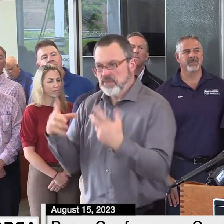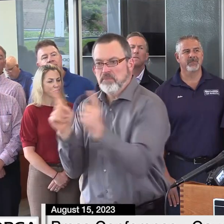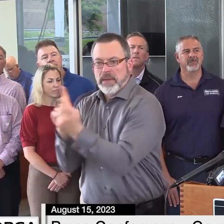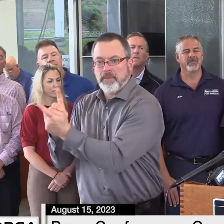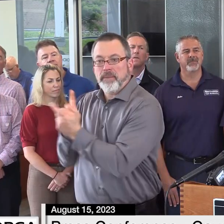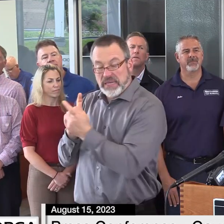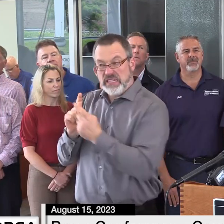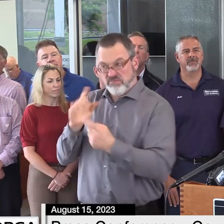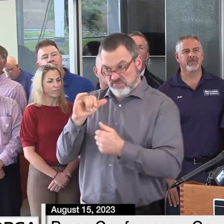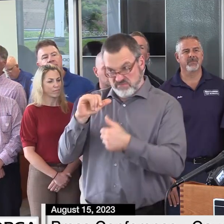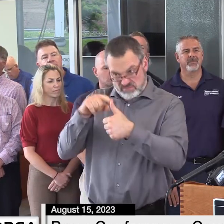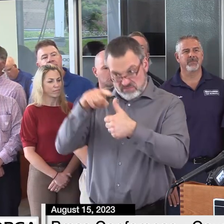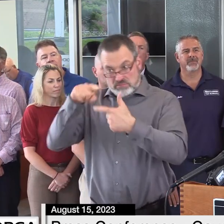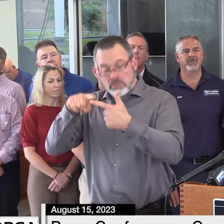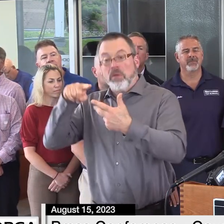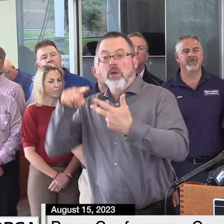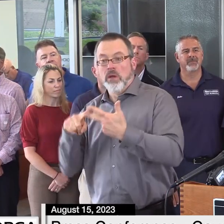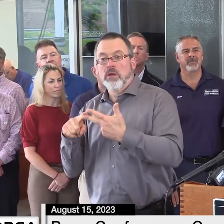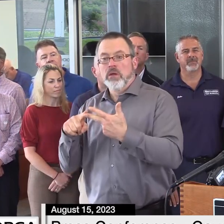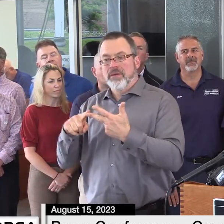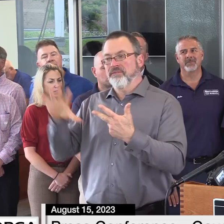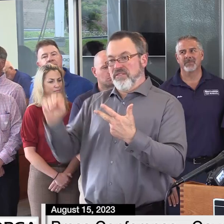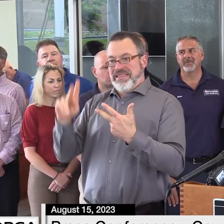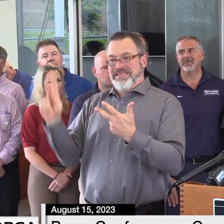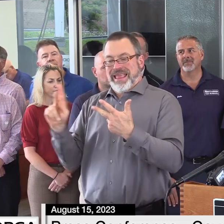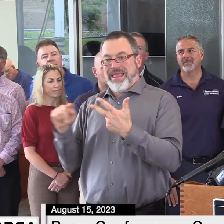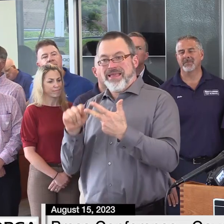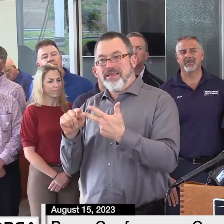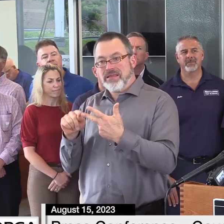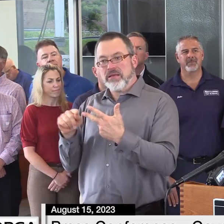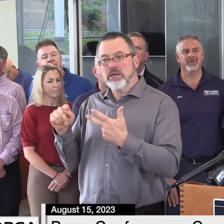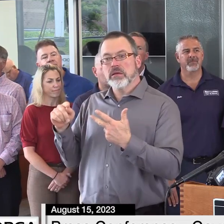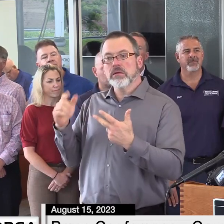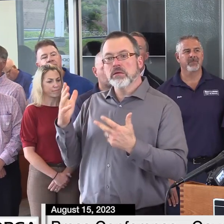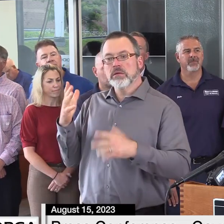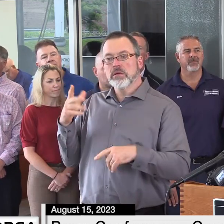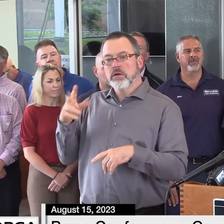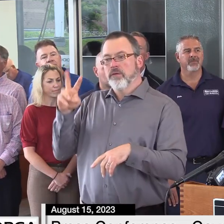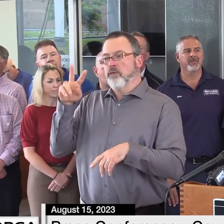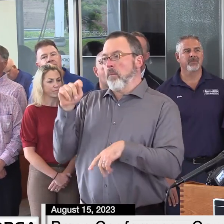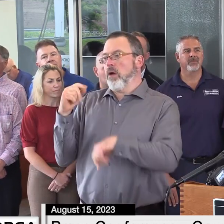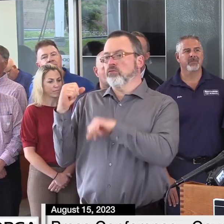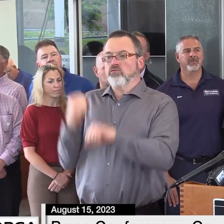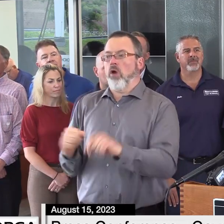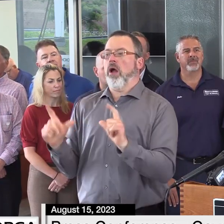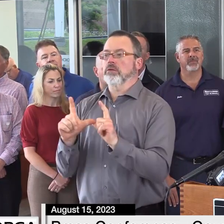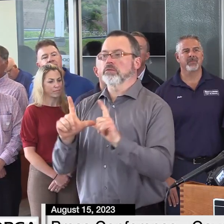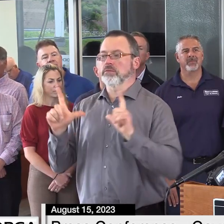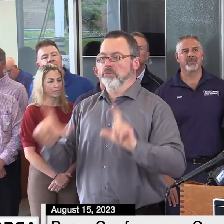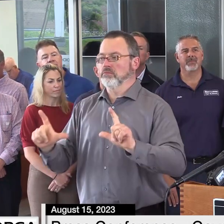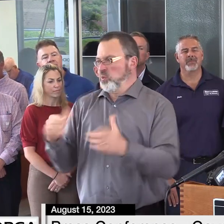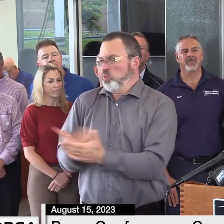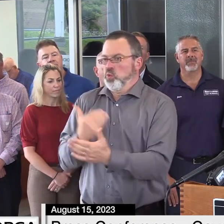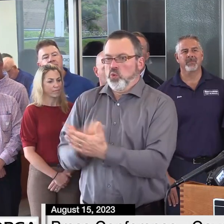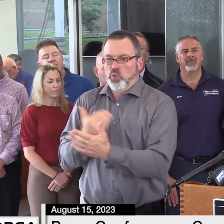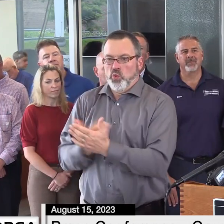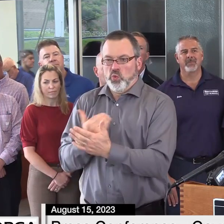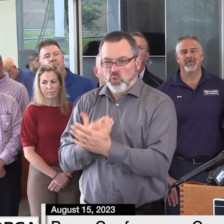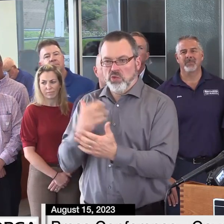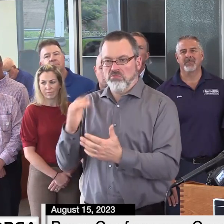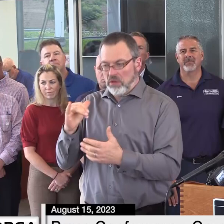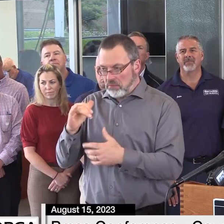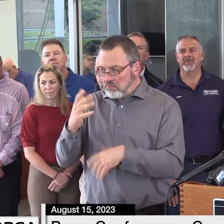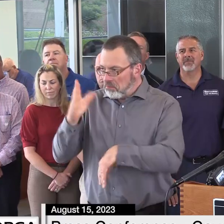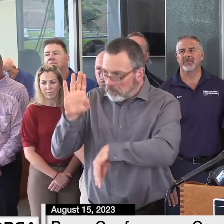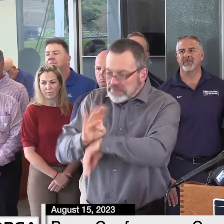remaining $50,000 will go toward the Vermont Strong License Plate Fund, which will also support businesses and